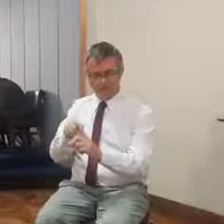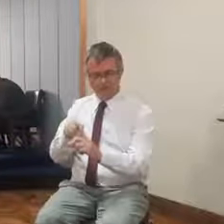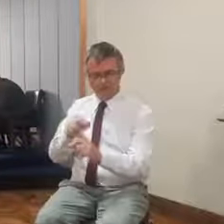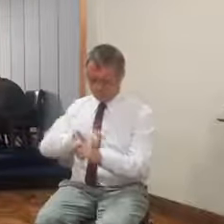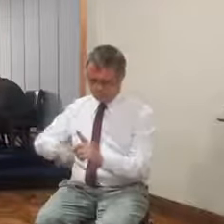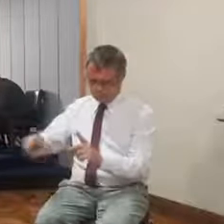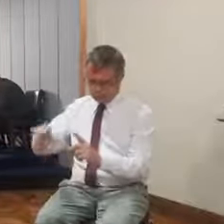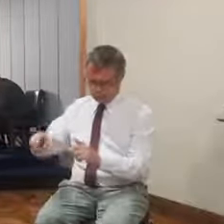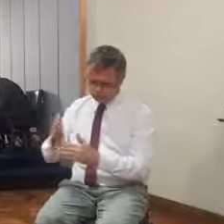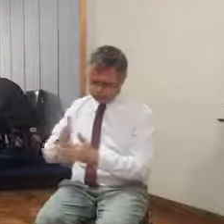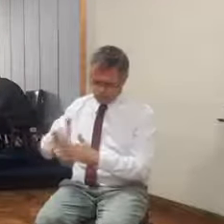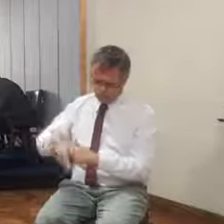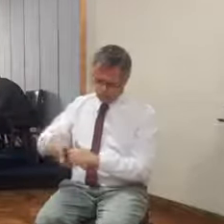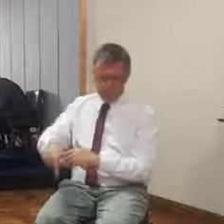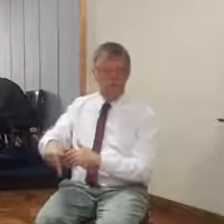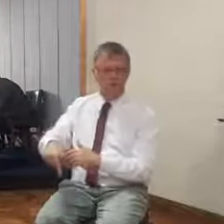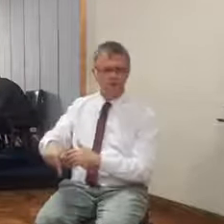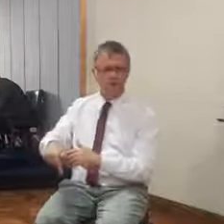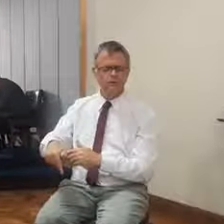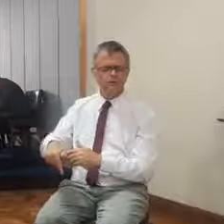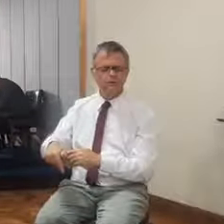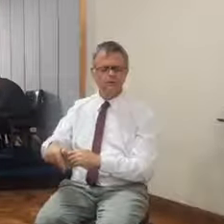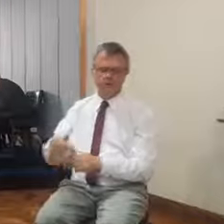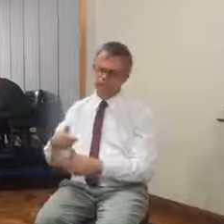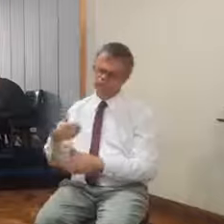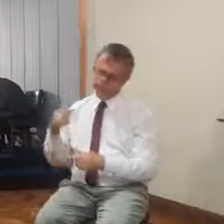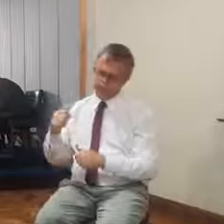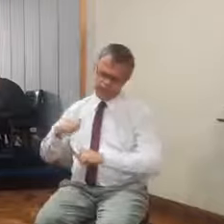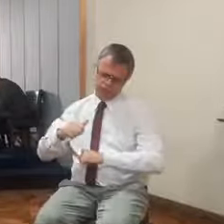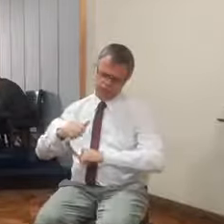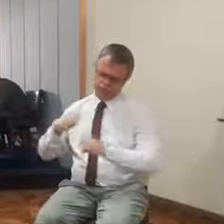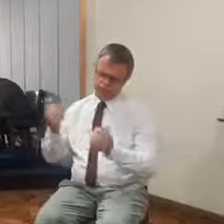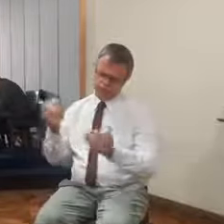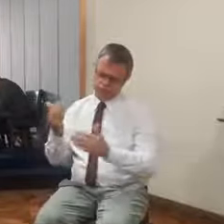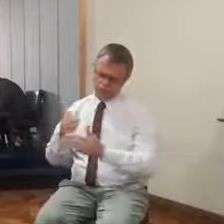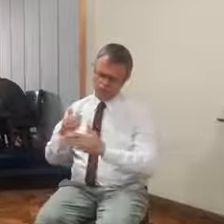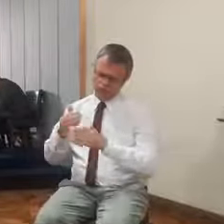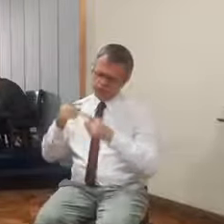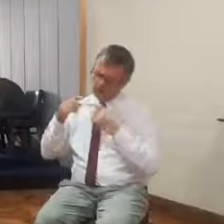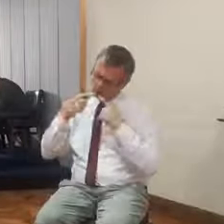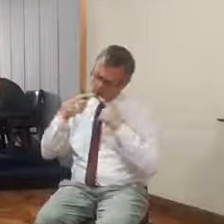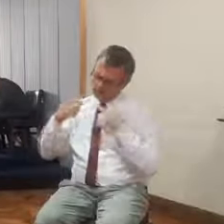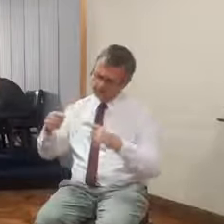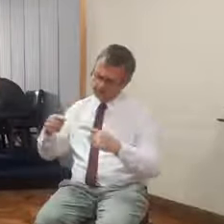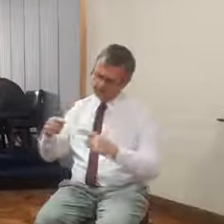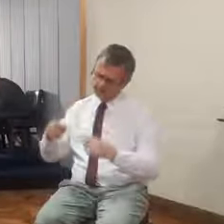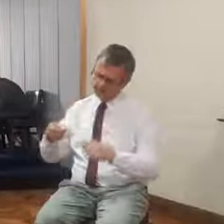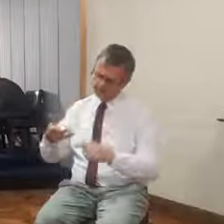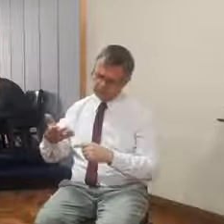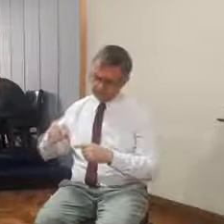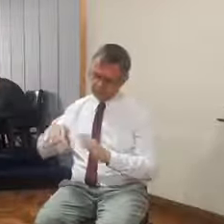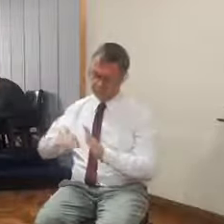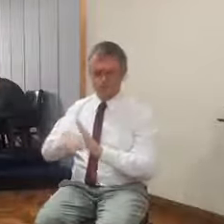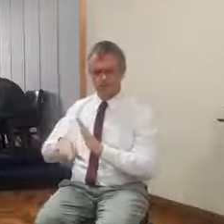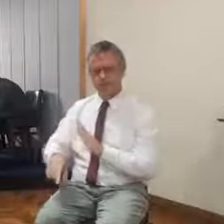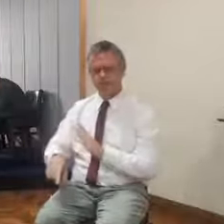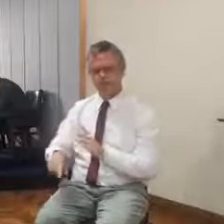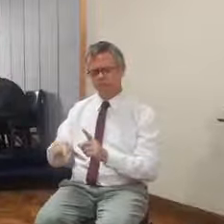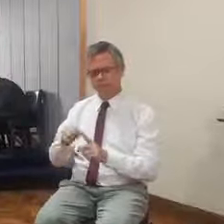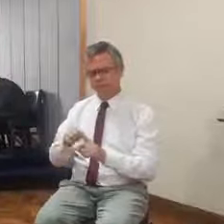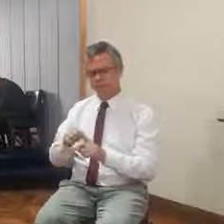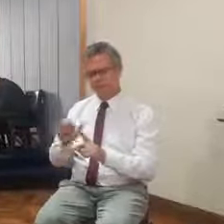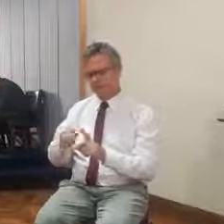among us. O Lord, our God, in so great a work and witness of this church. O Lord, we thank thee